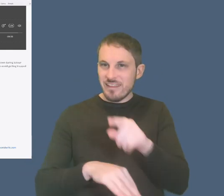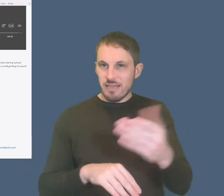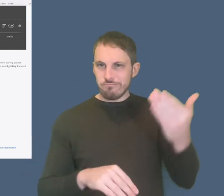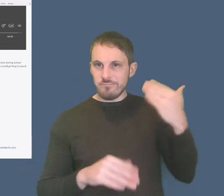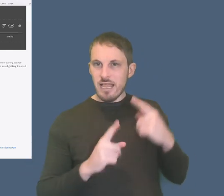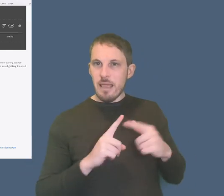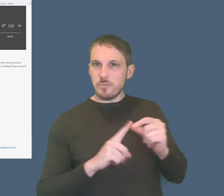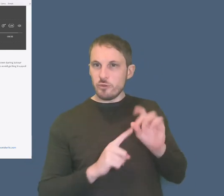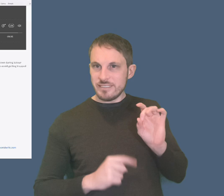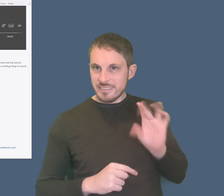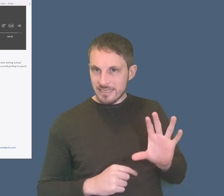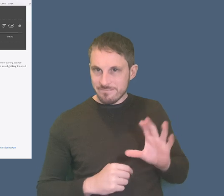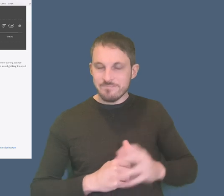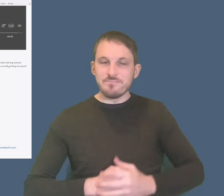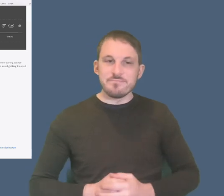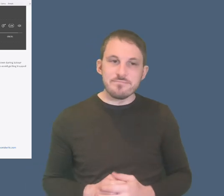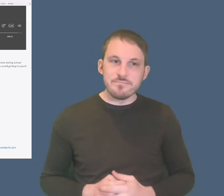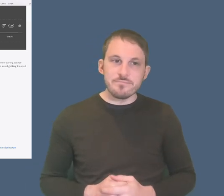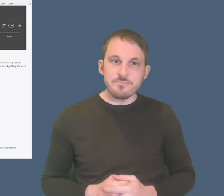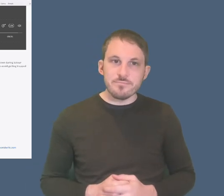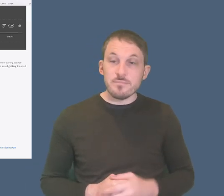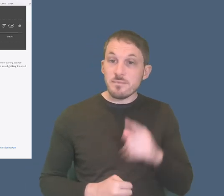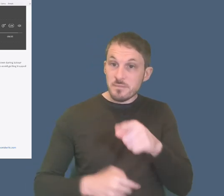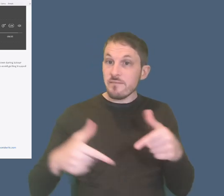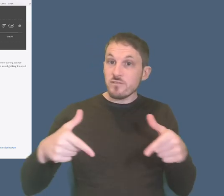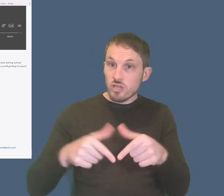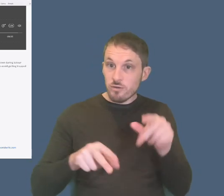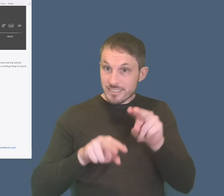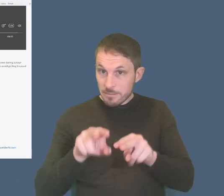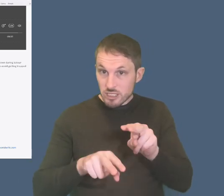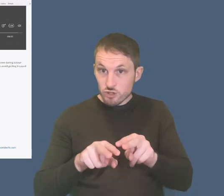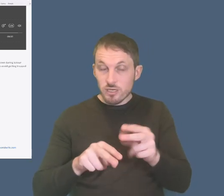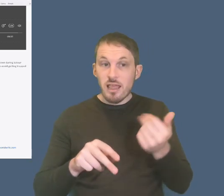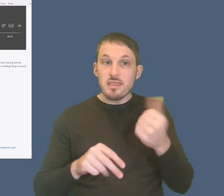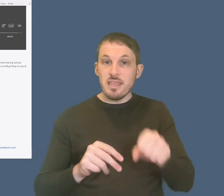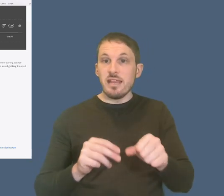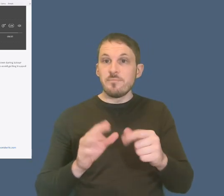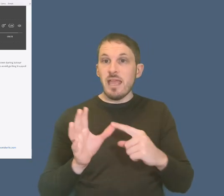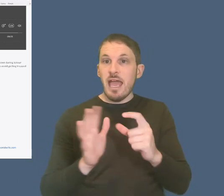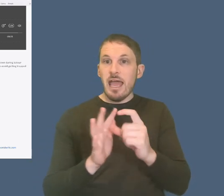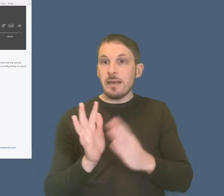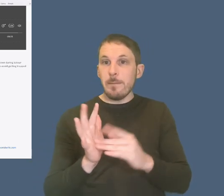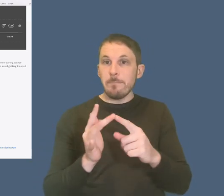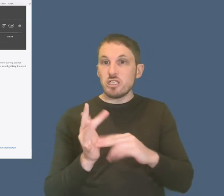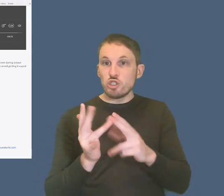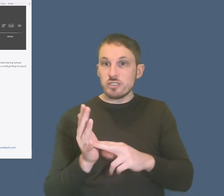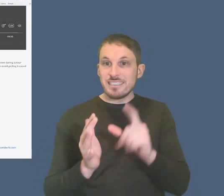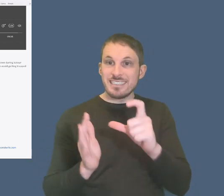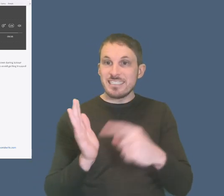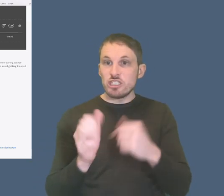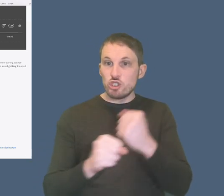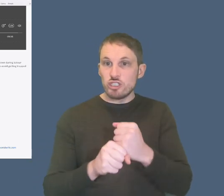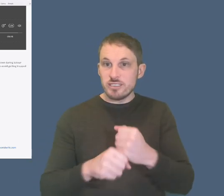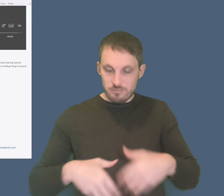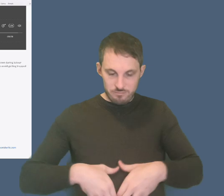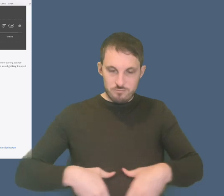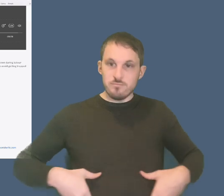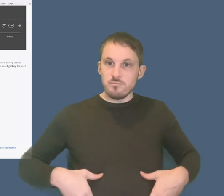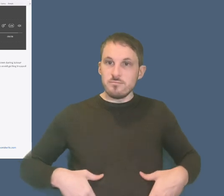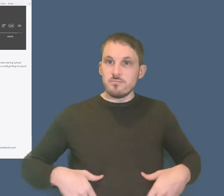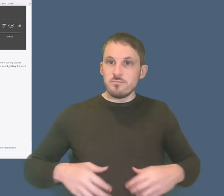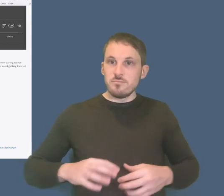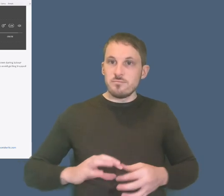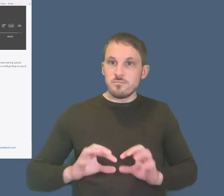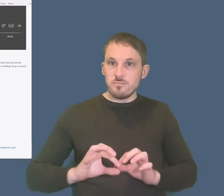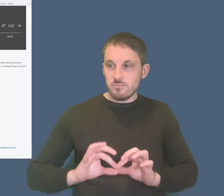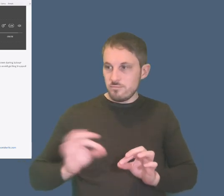10 as well. So vaginal examination and an admission CTG. So when you arrive, they want to put a CTG monitor on